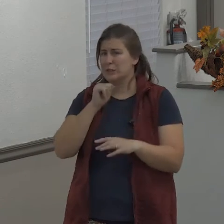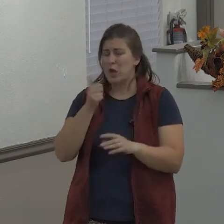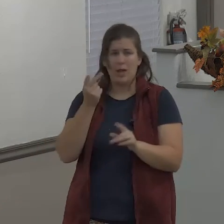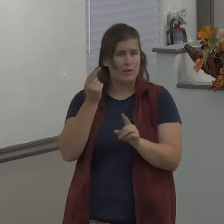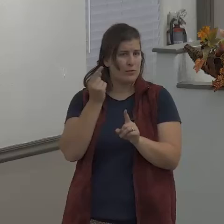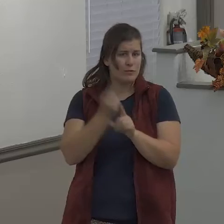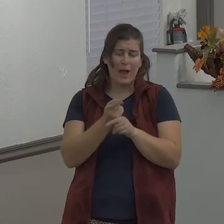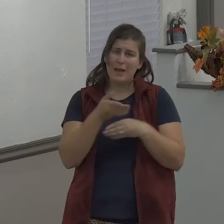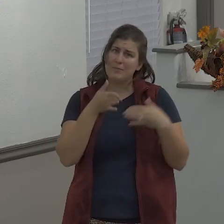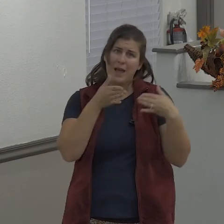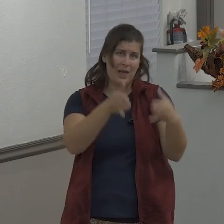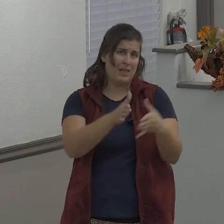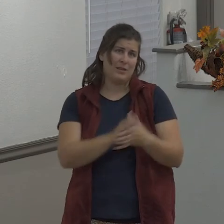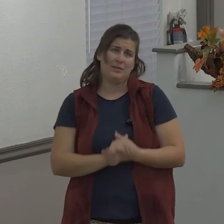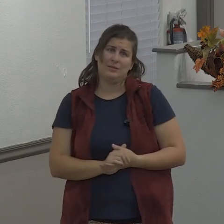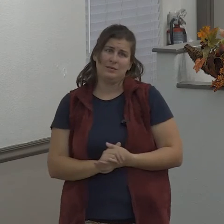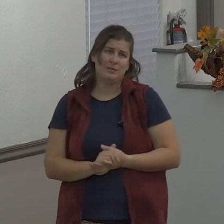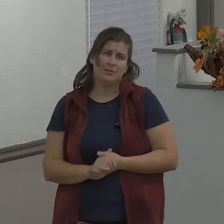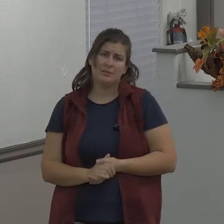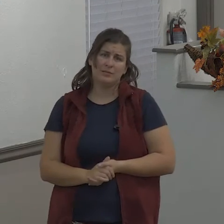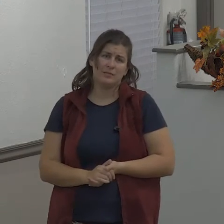but it's not the right path.